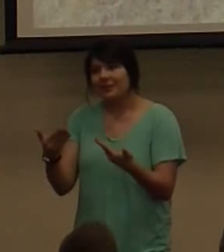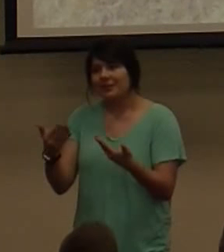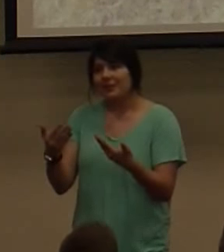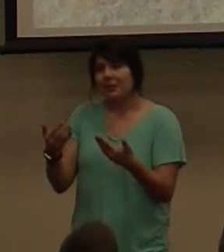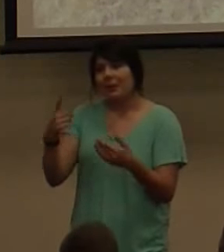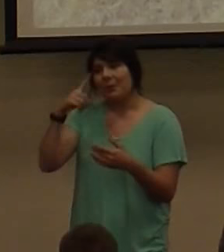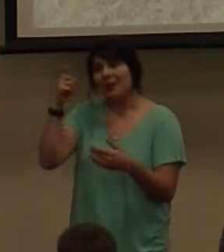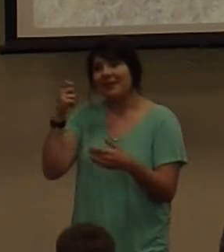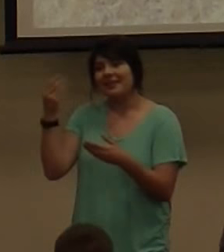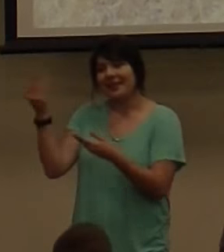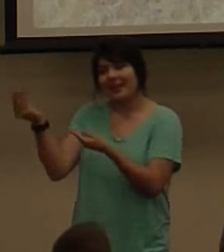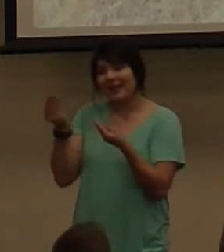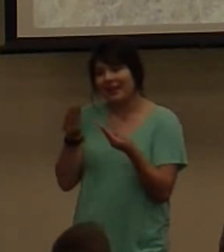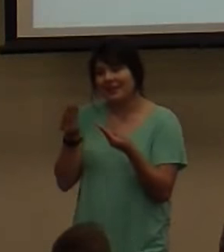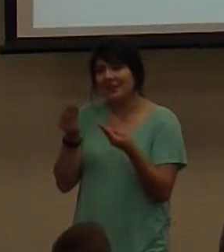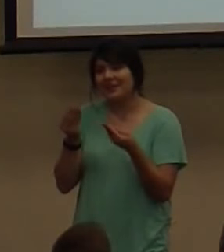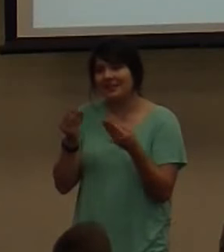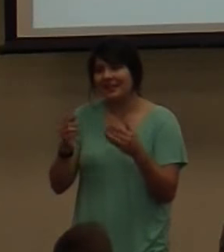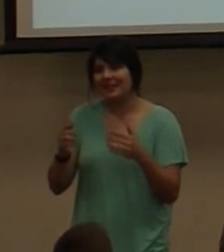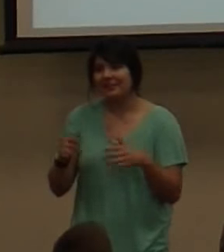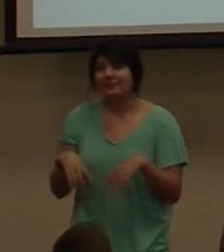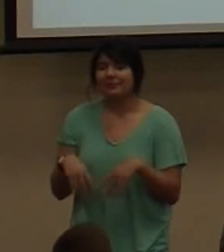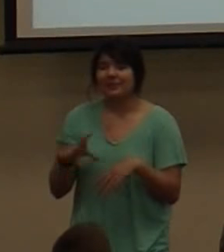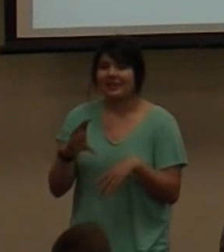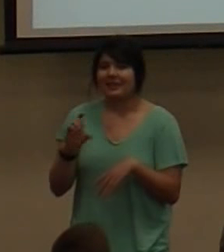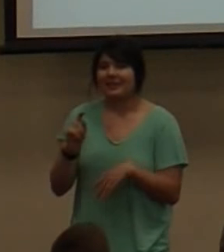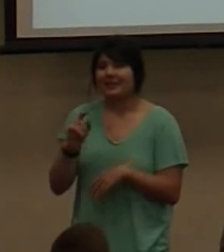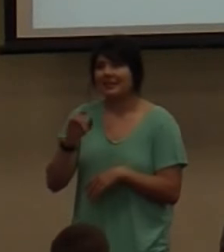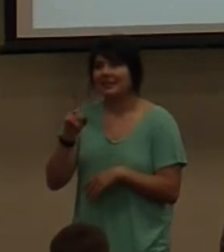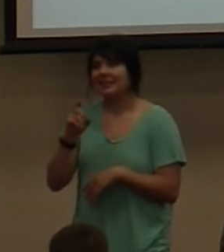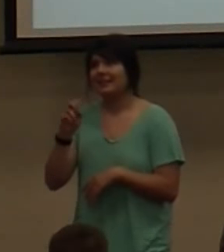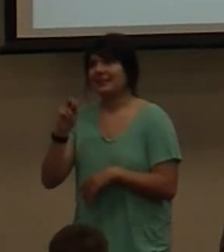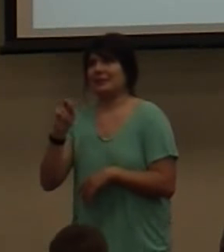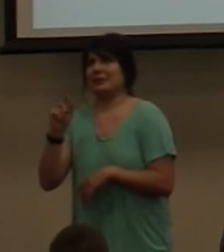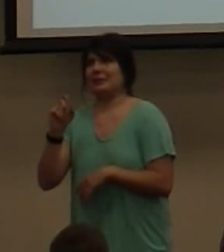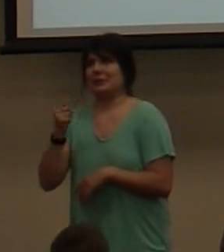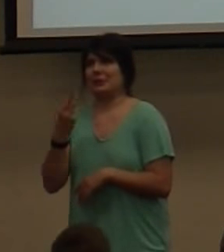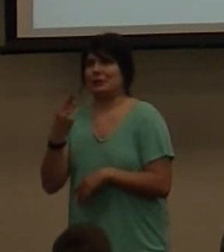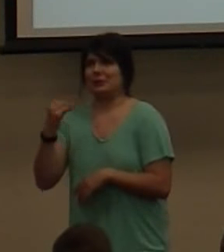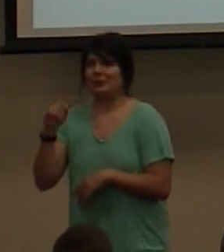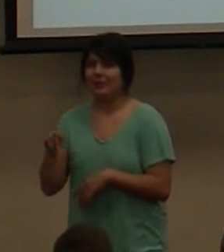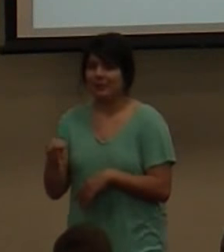citizenship. And the people who voted for us were predominantly black.